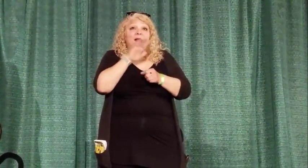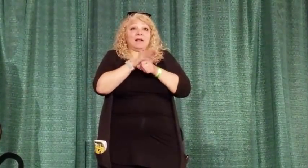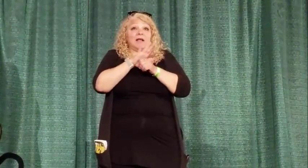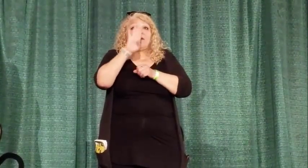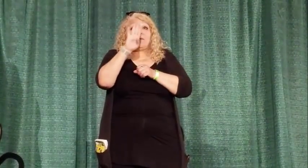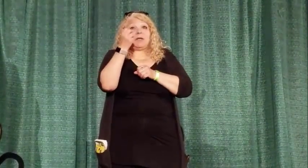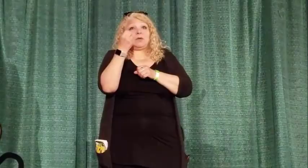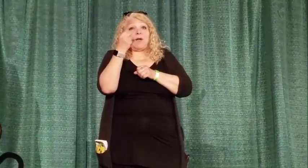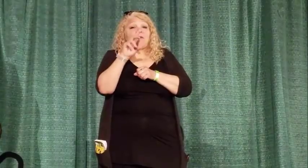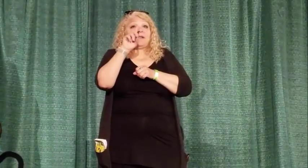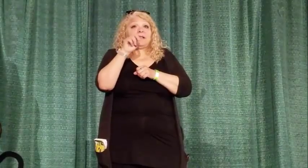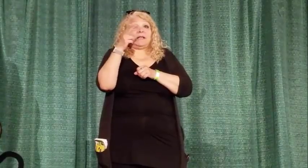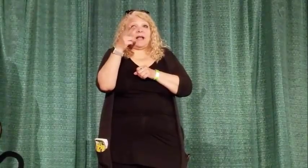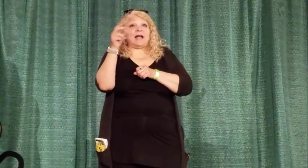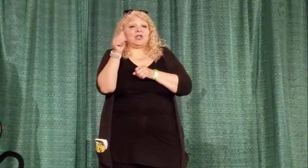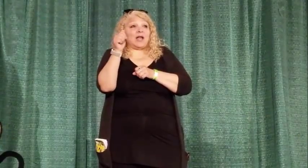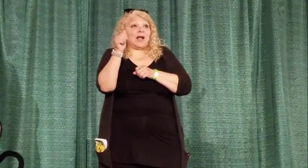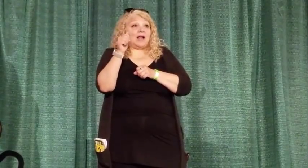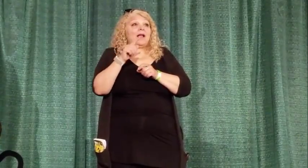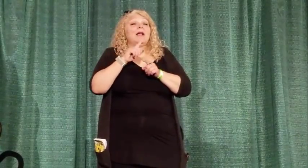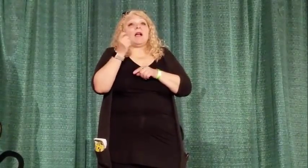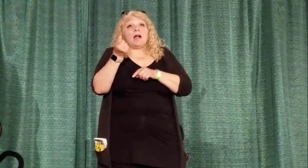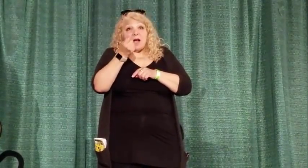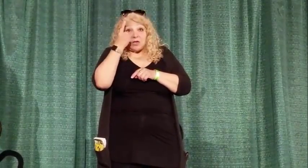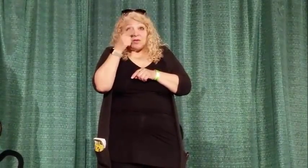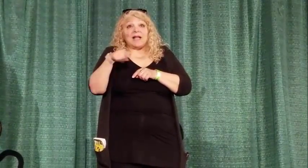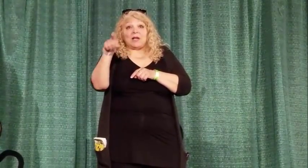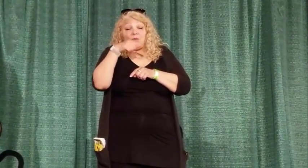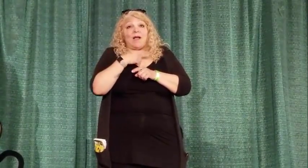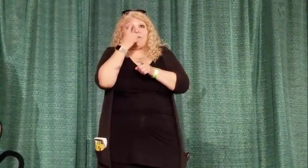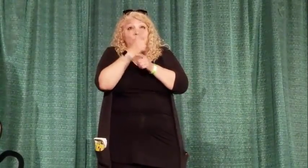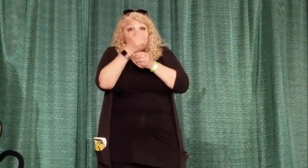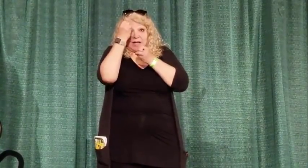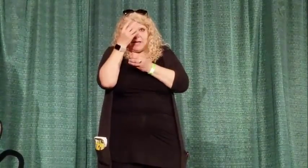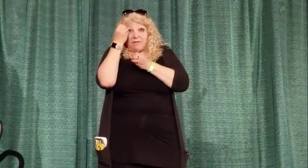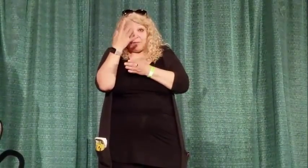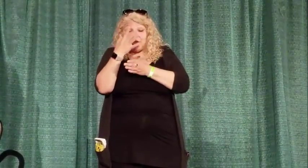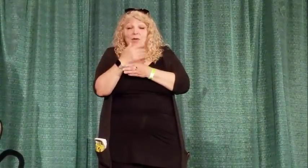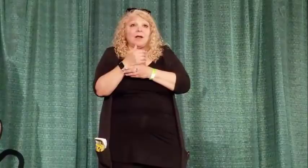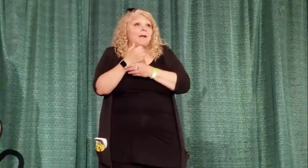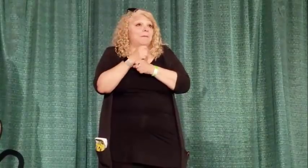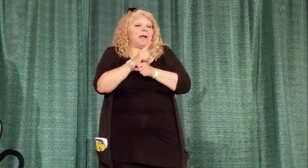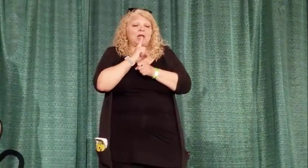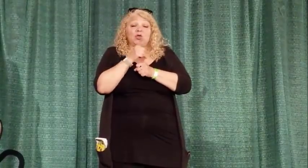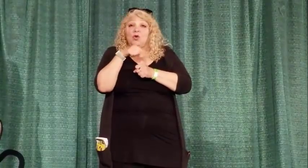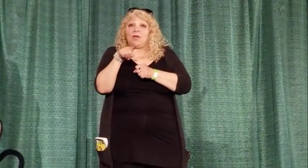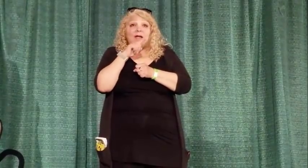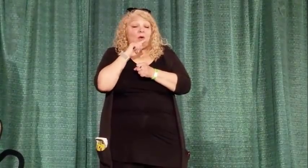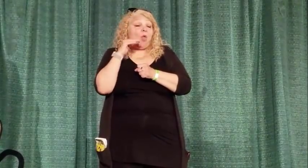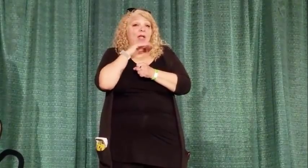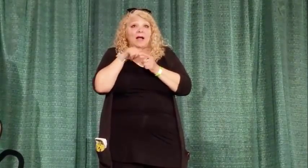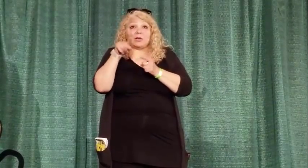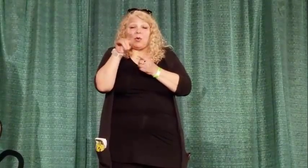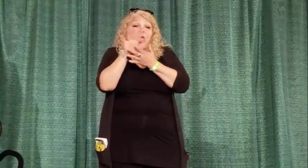of DHA. It's very important that people are given the right information and not lied to or covered, that this is not covered